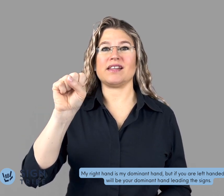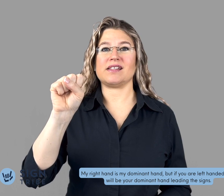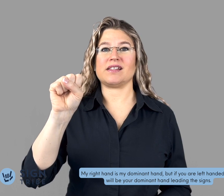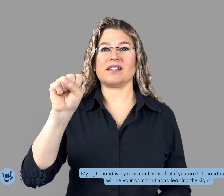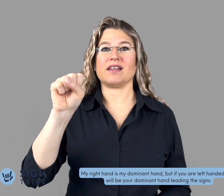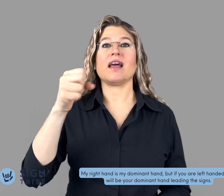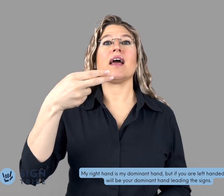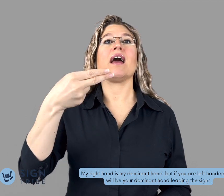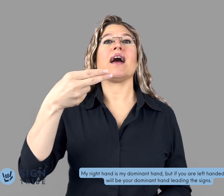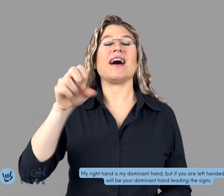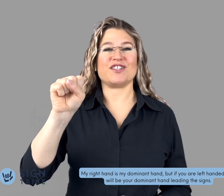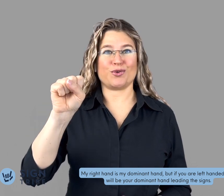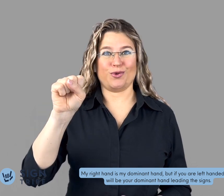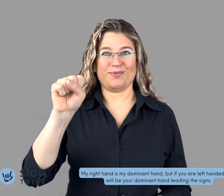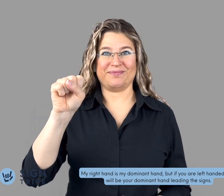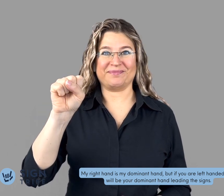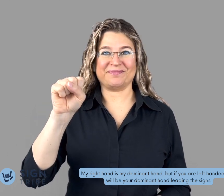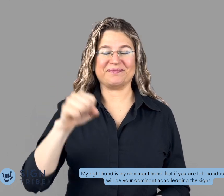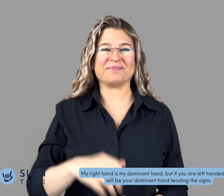HS. High school.